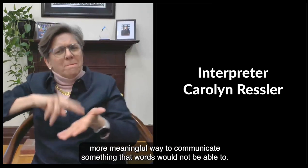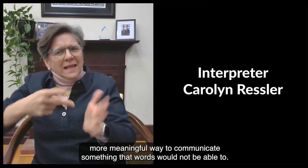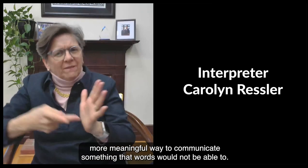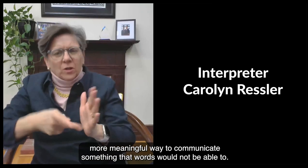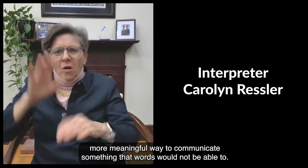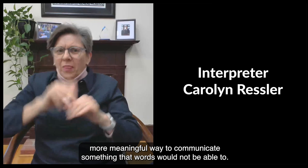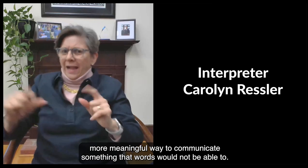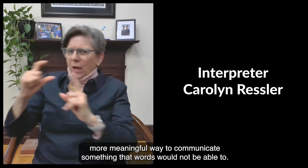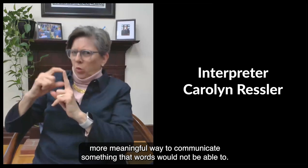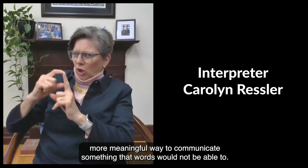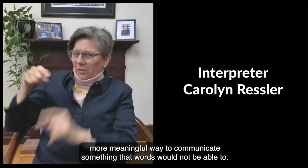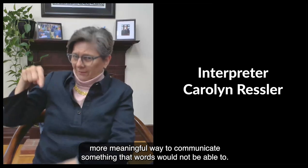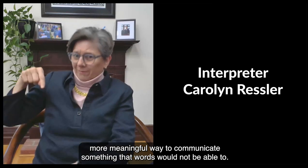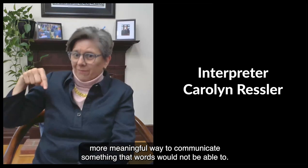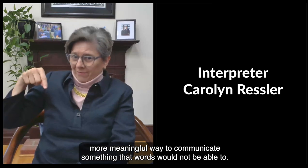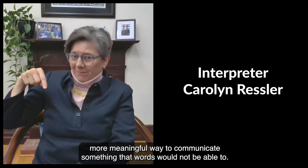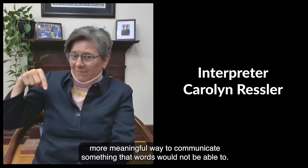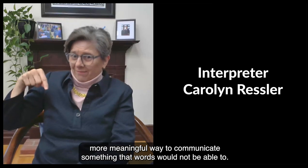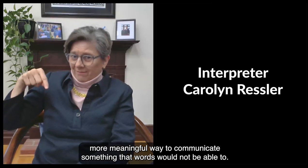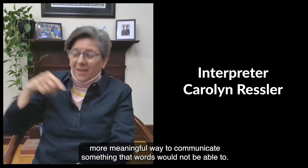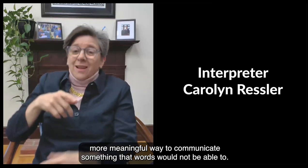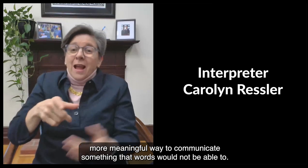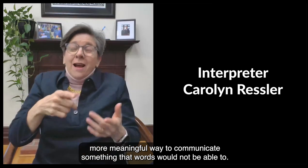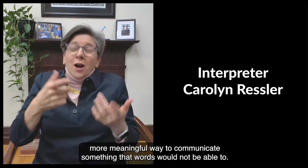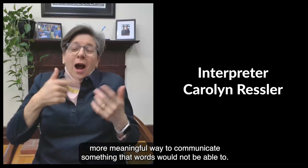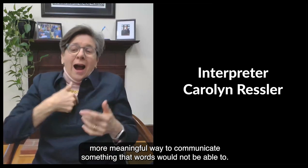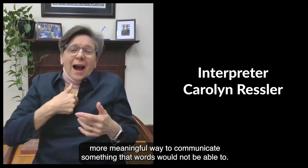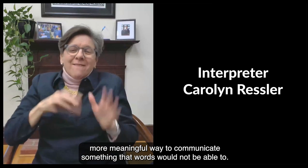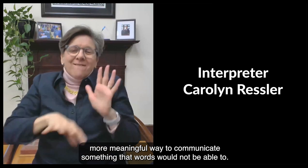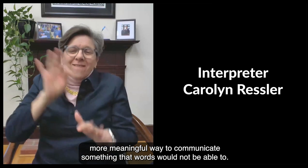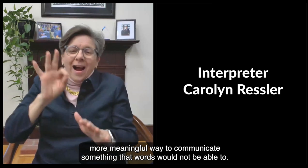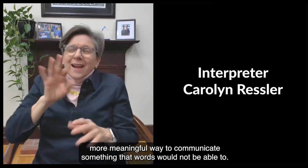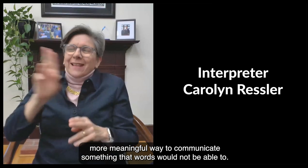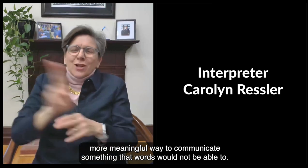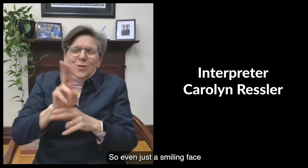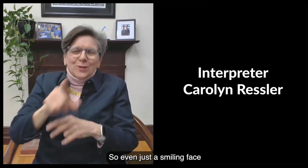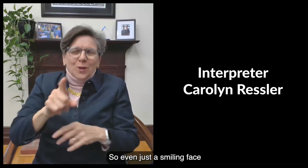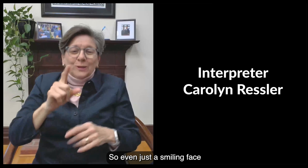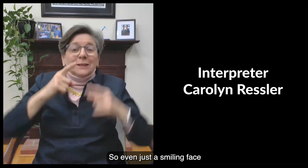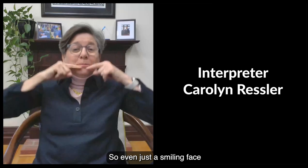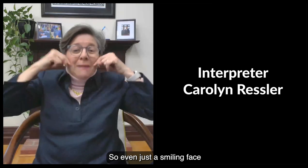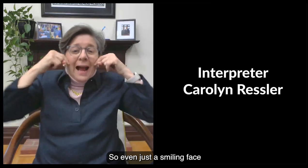times you could gesture in a much more meaningful way to communicate something that words would not be able to.